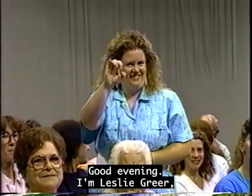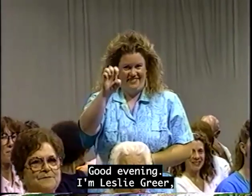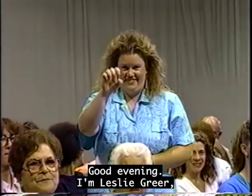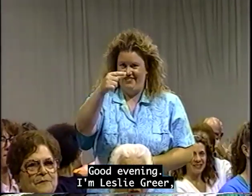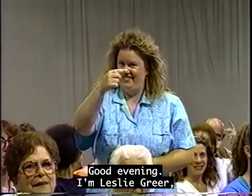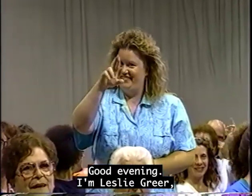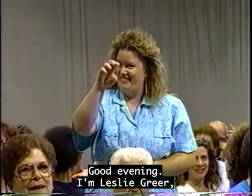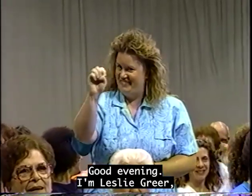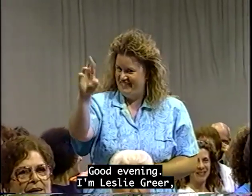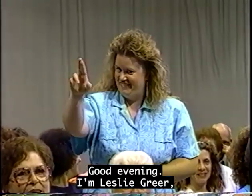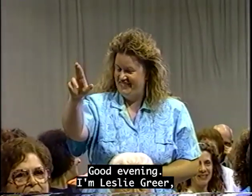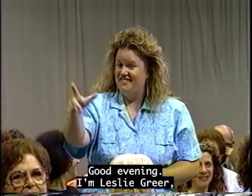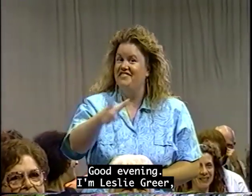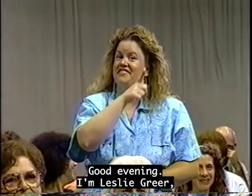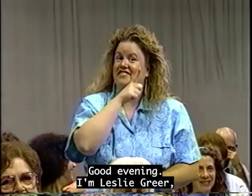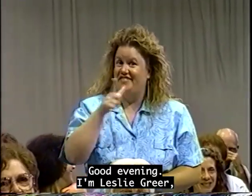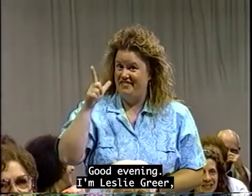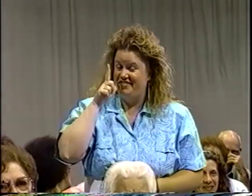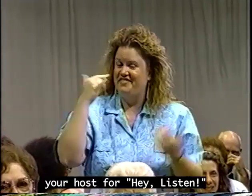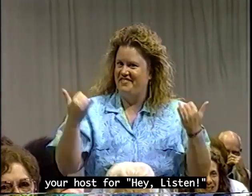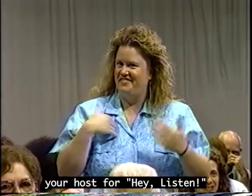Good evening. I'm Leslie Greer,